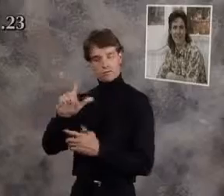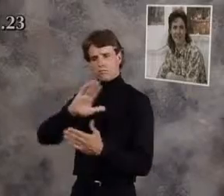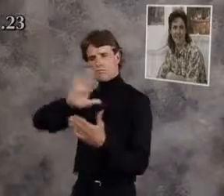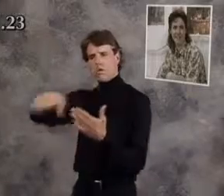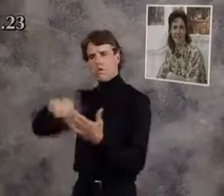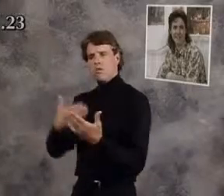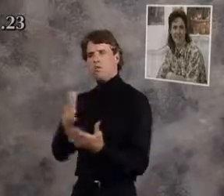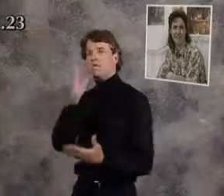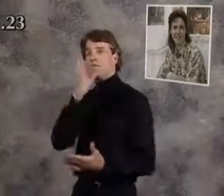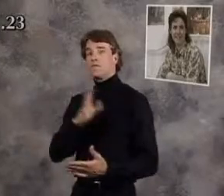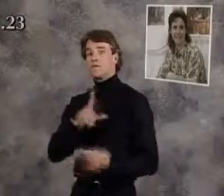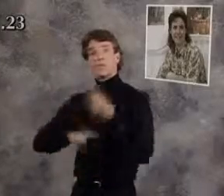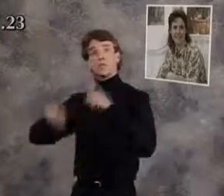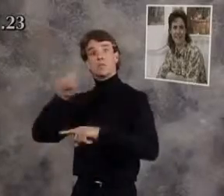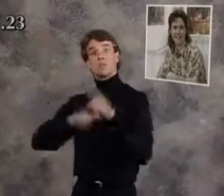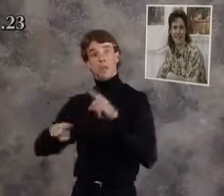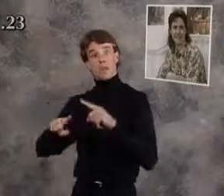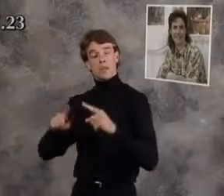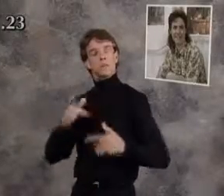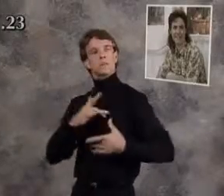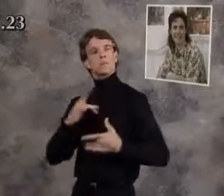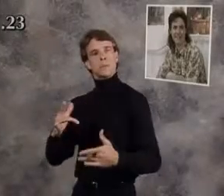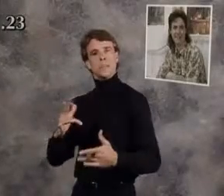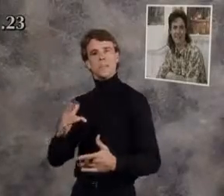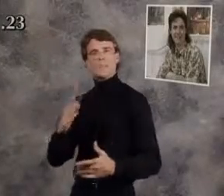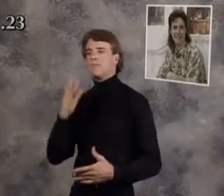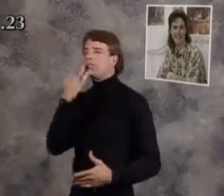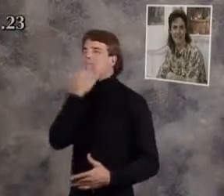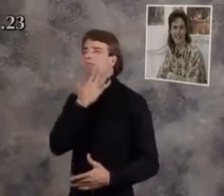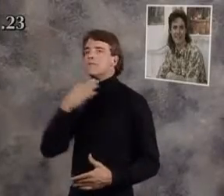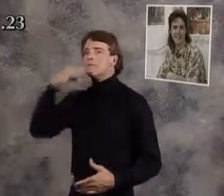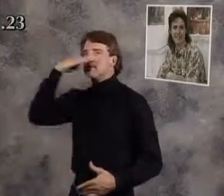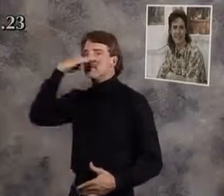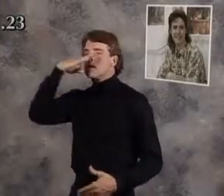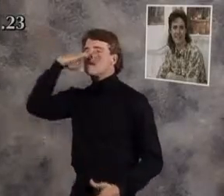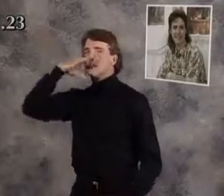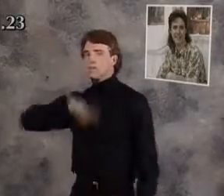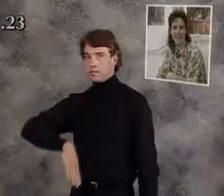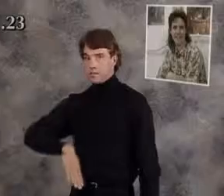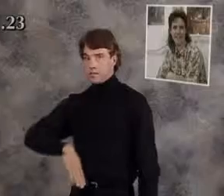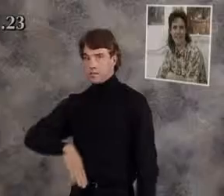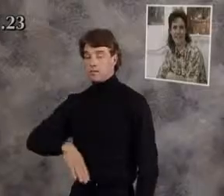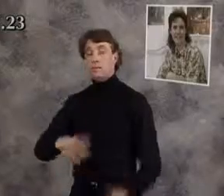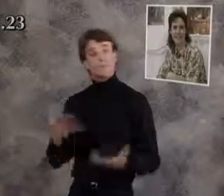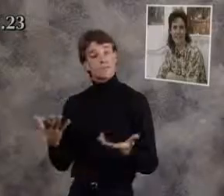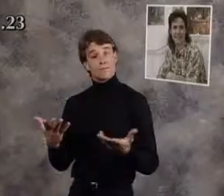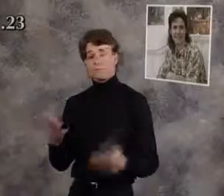In ASL, feminine signs tend to occur on or near the chin.